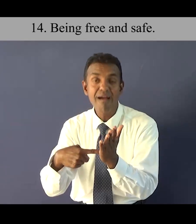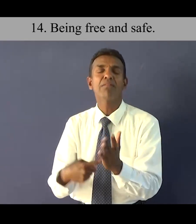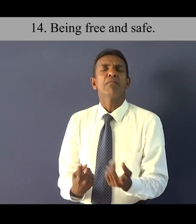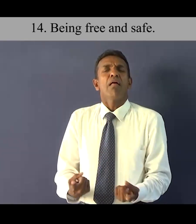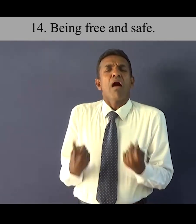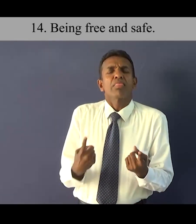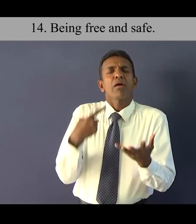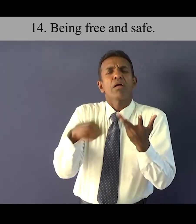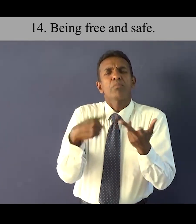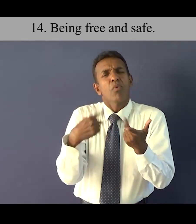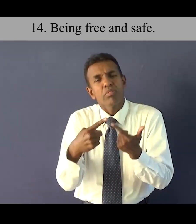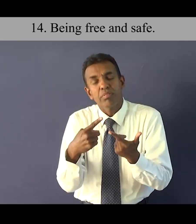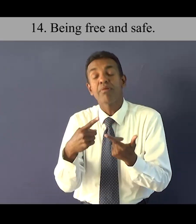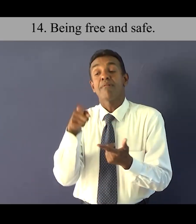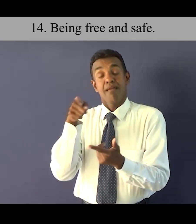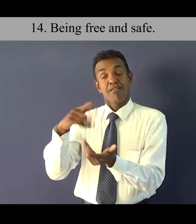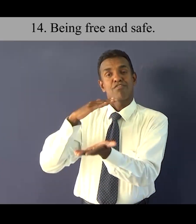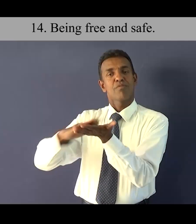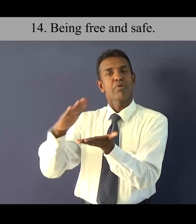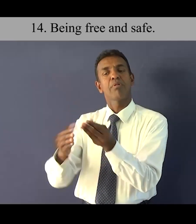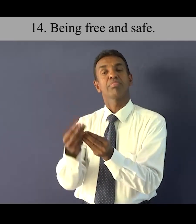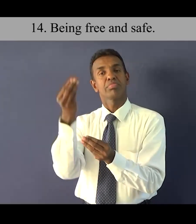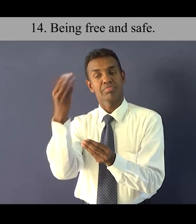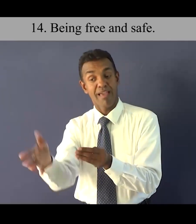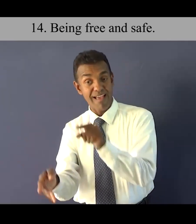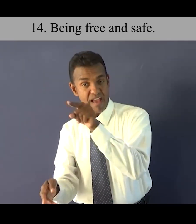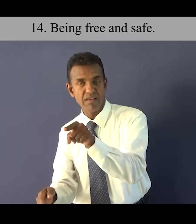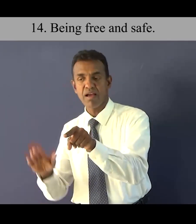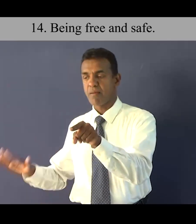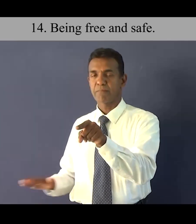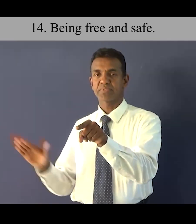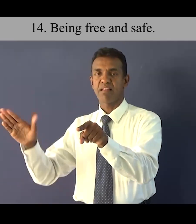support to get a fair hearing in a court,